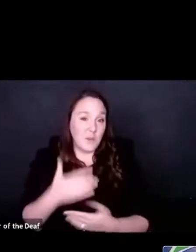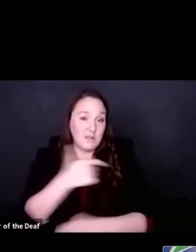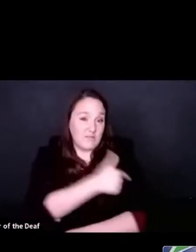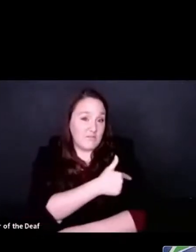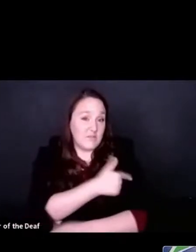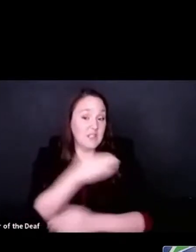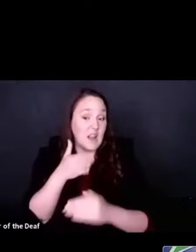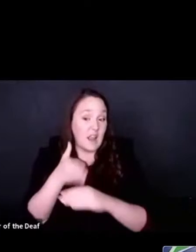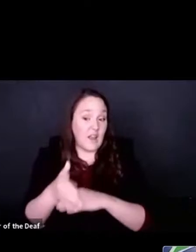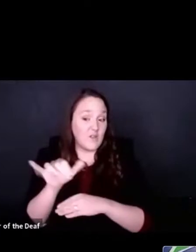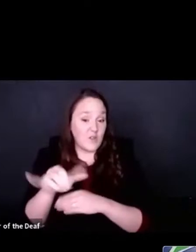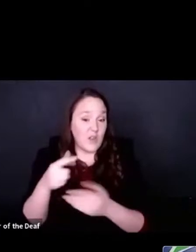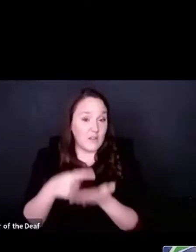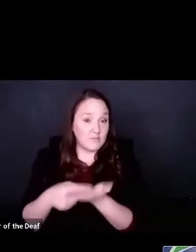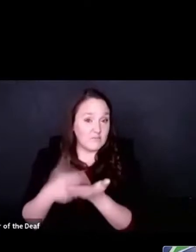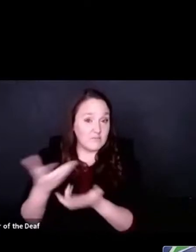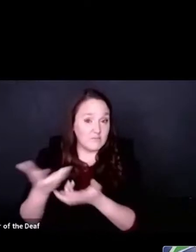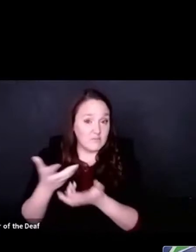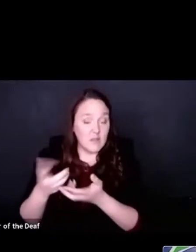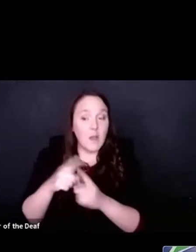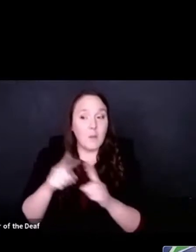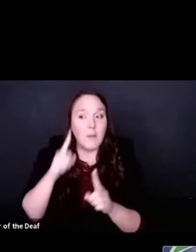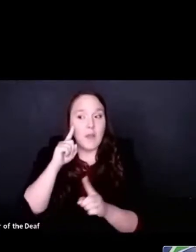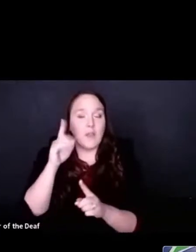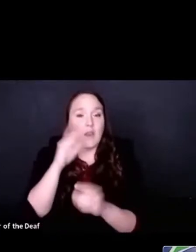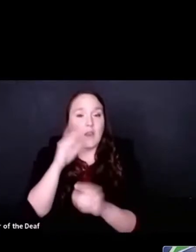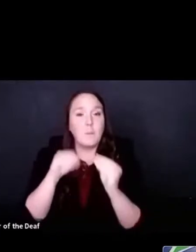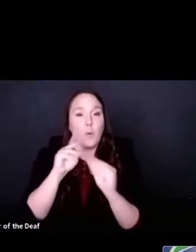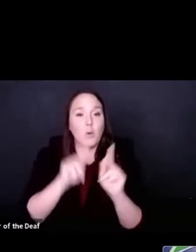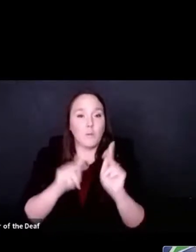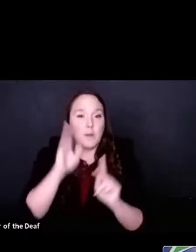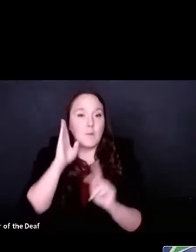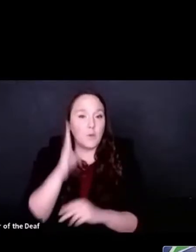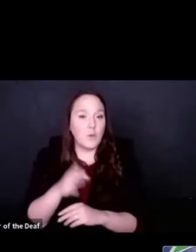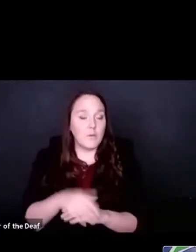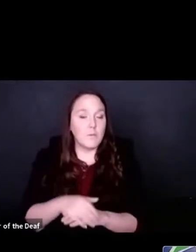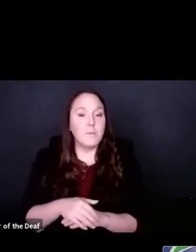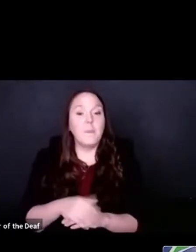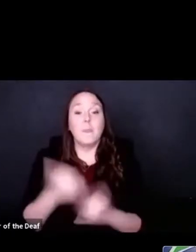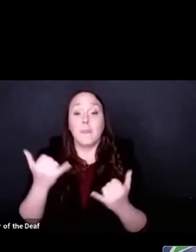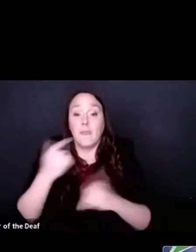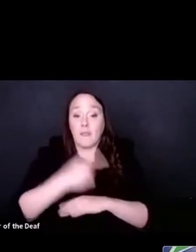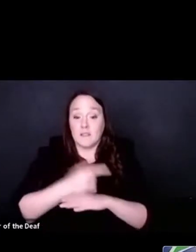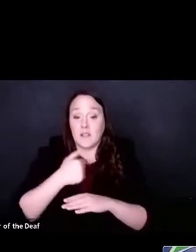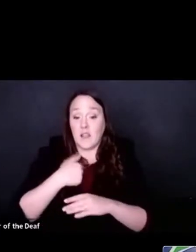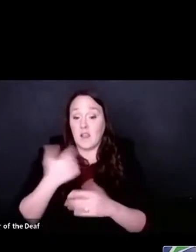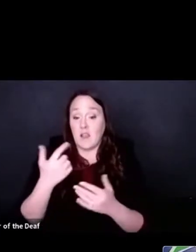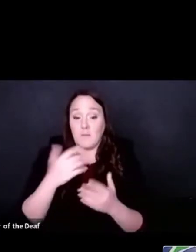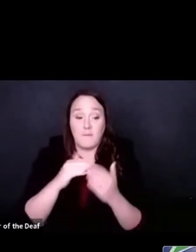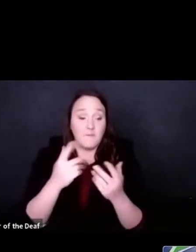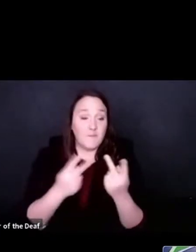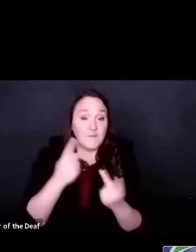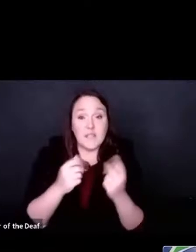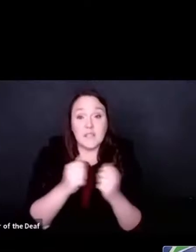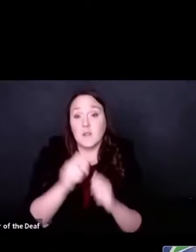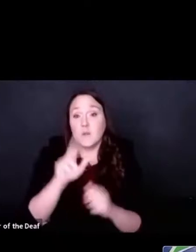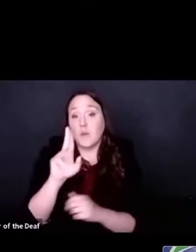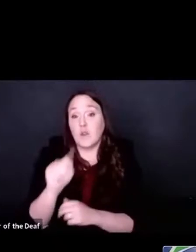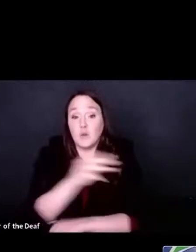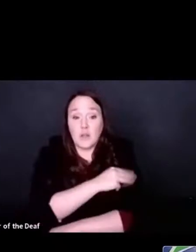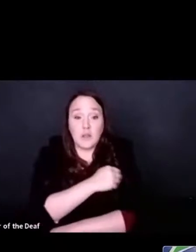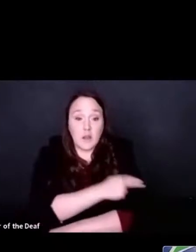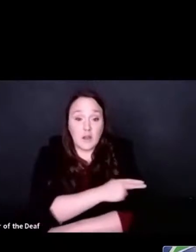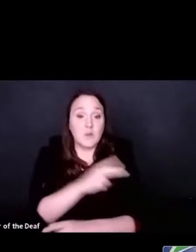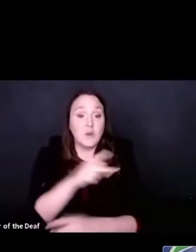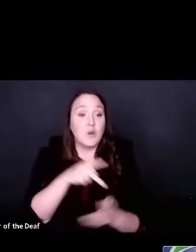you will see an improved uptake of the vaccine. And then lastly, today I'm out in the community visiting with all the UT Medical Center primary